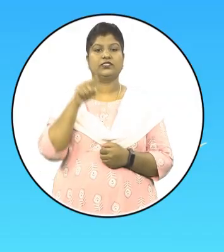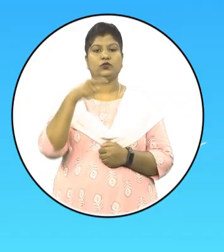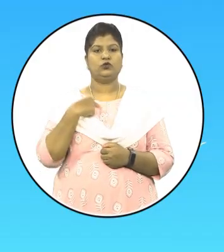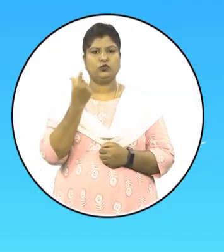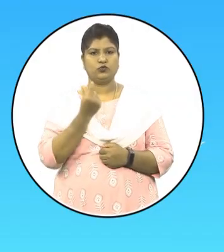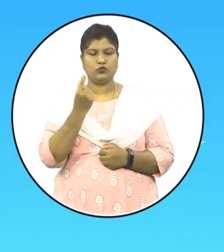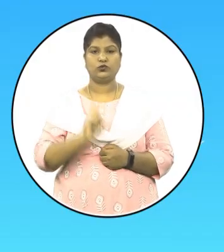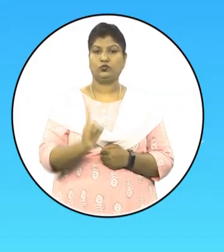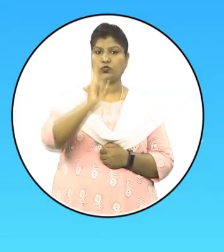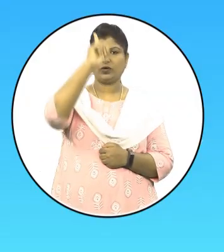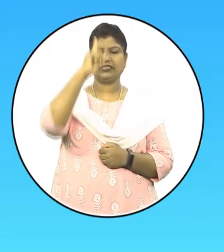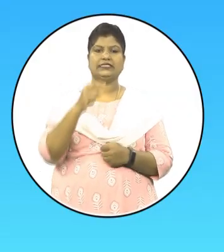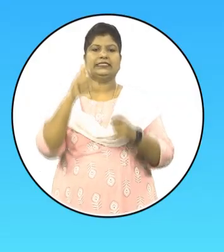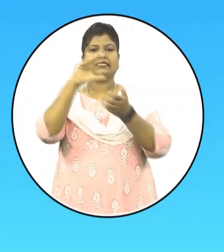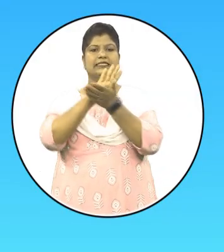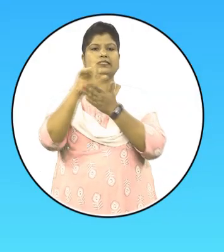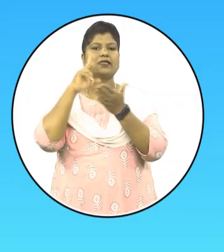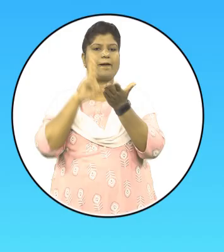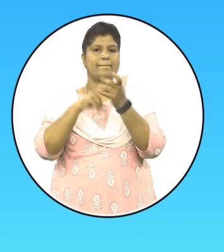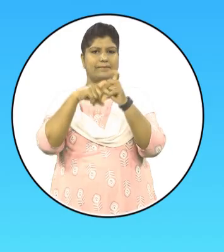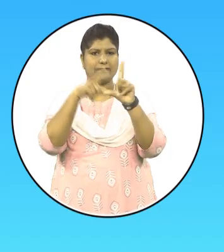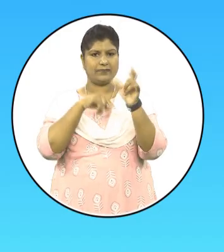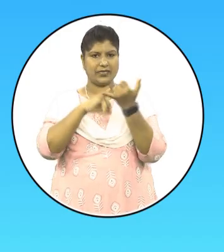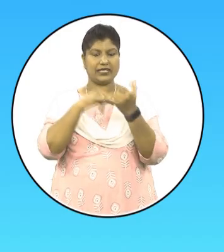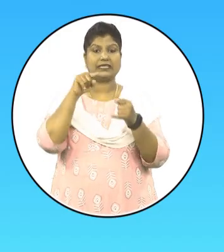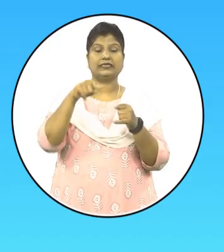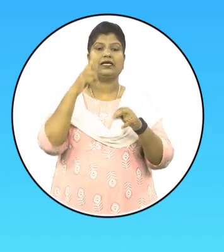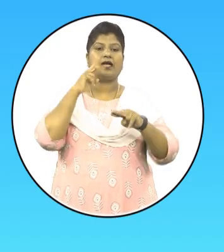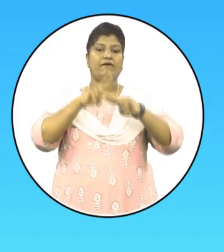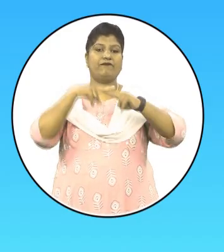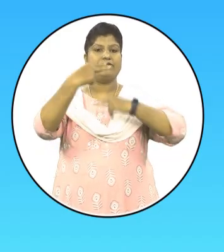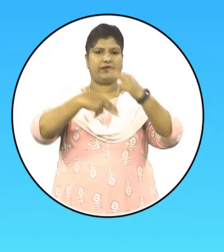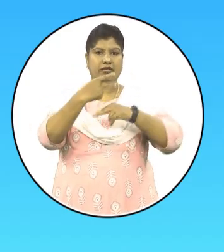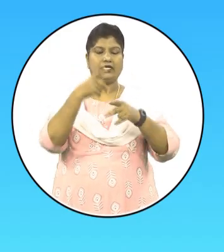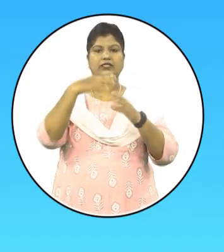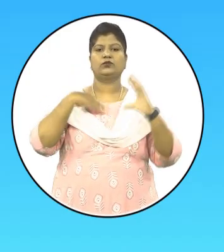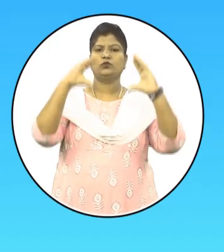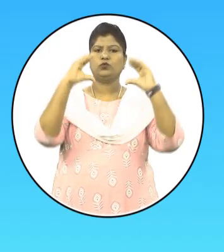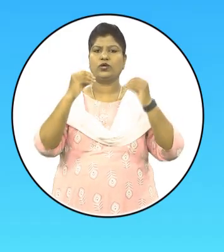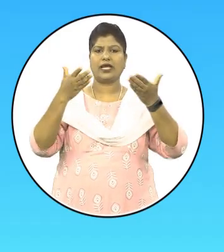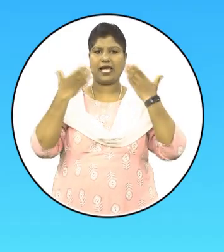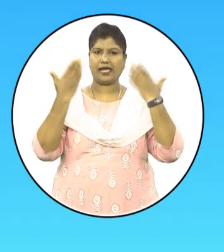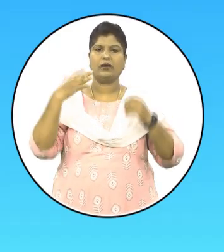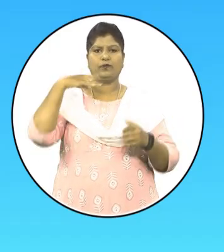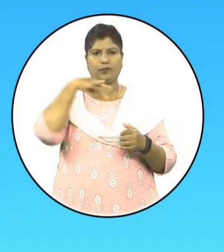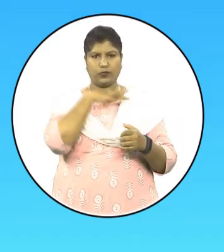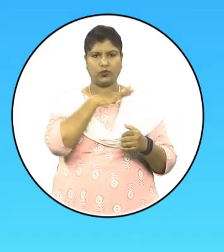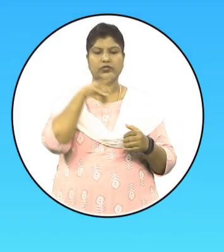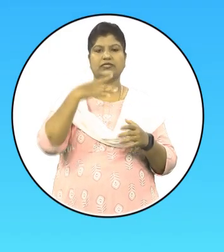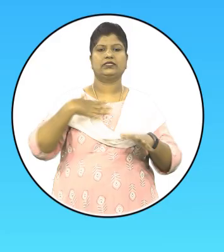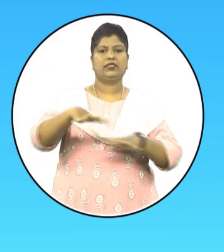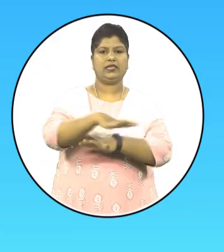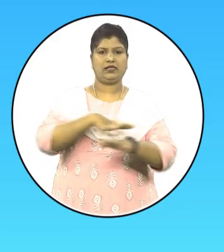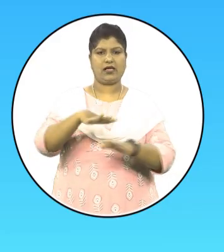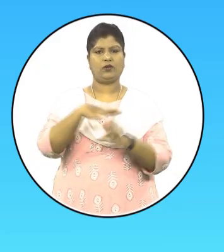Use tall chimneys in factories to reduce air pollution at the ground